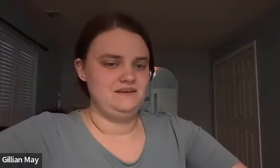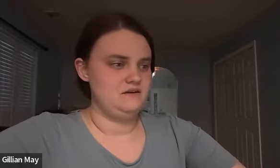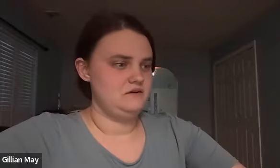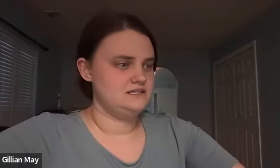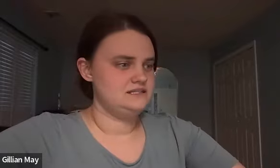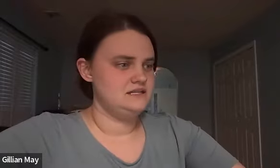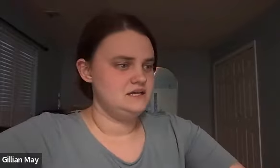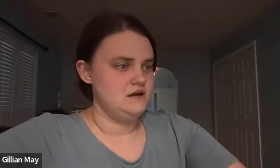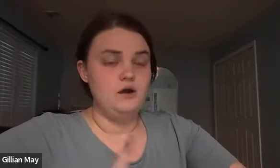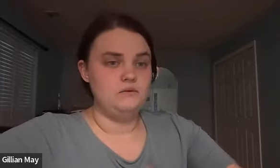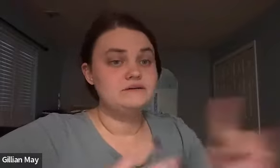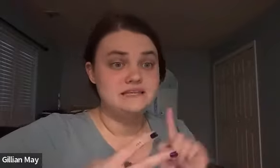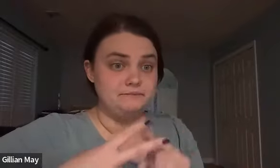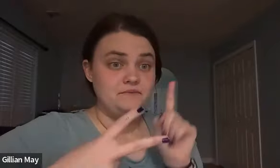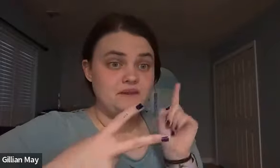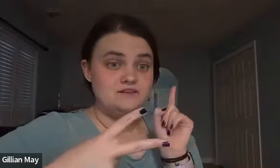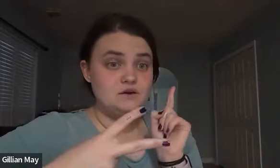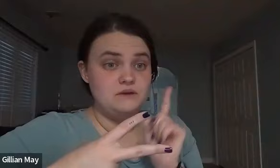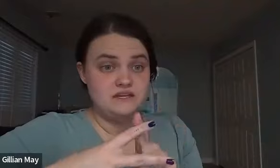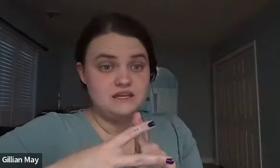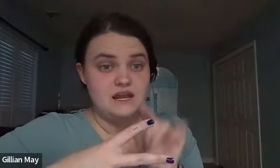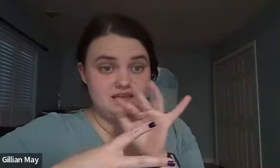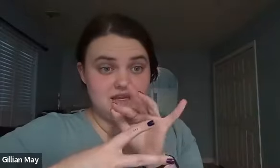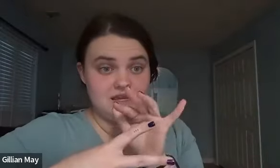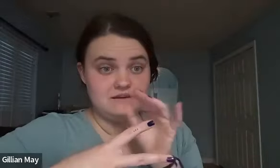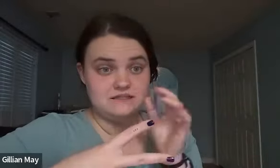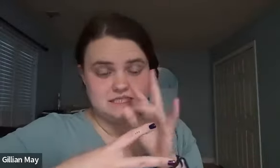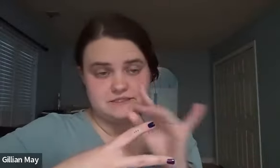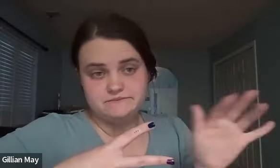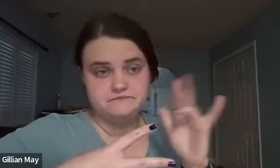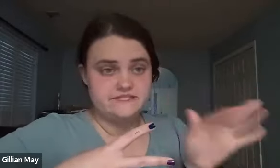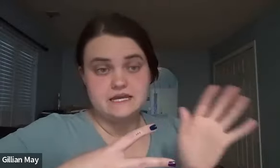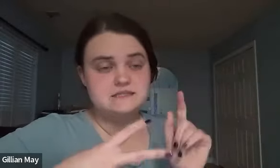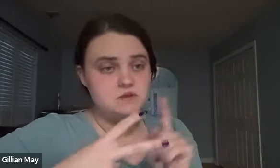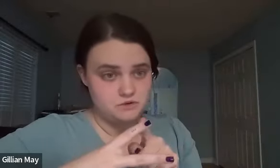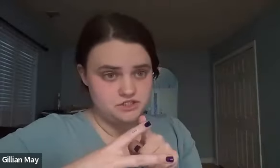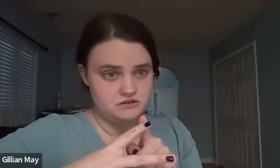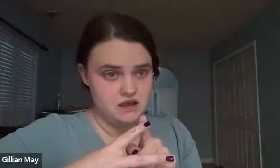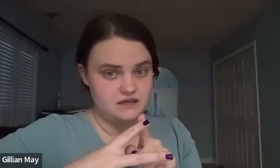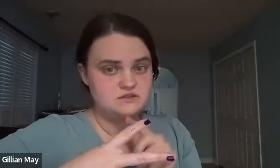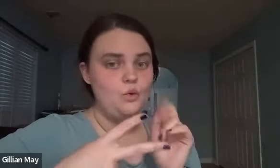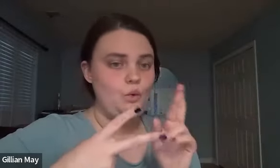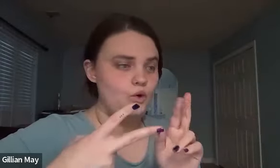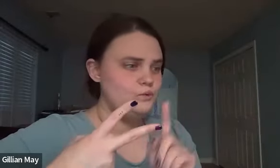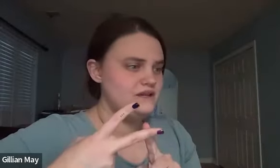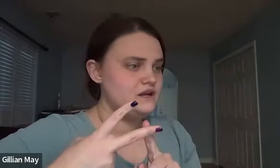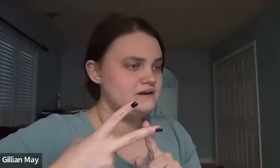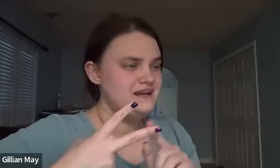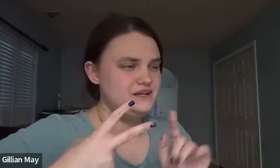All right. Oh, what I was saying. So I can sign some numbers to you guys, or we can already kind of